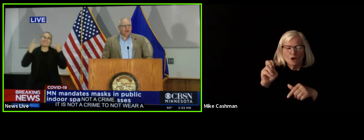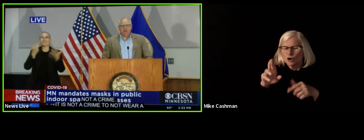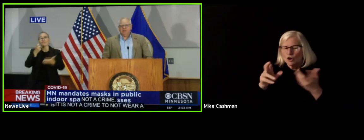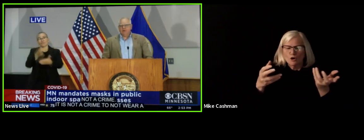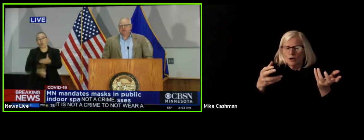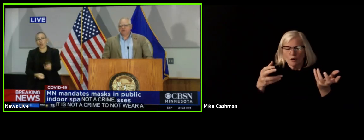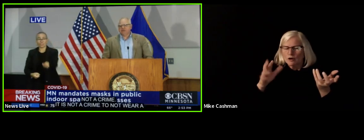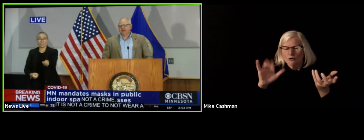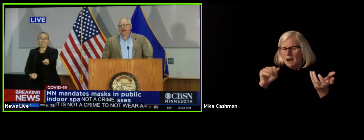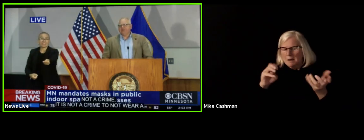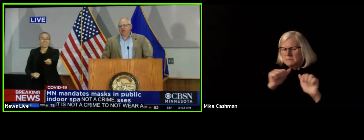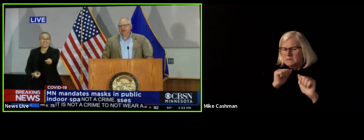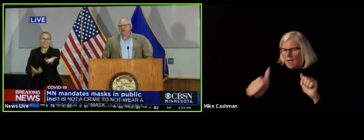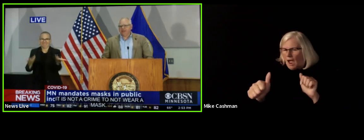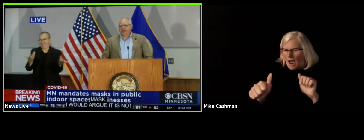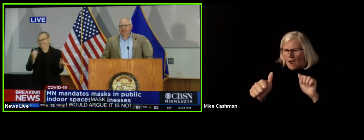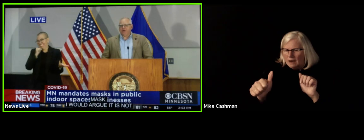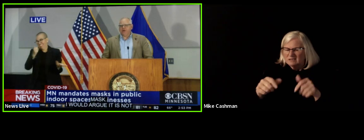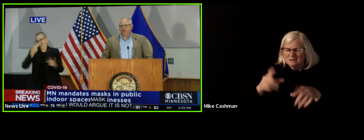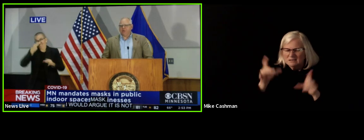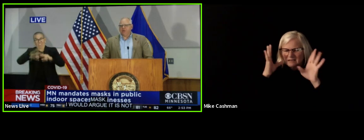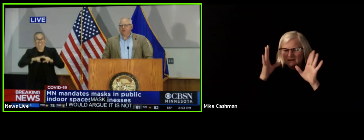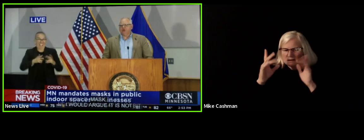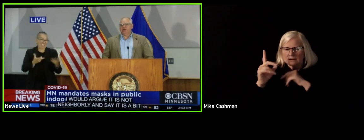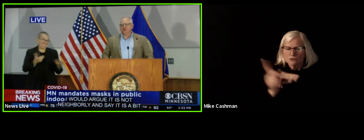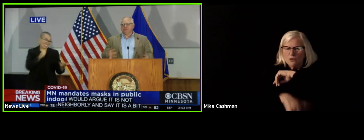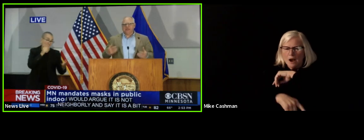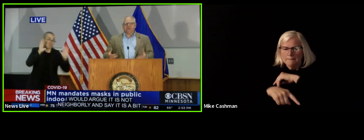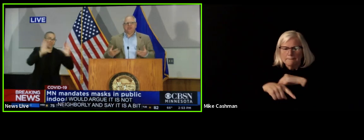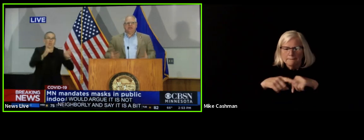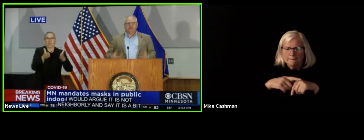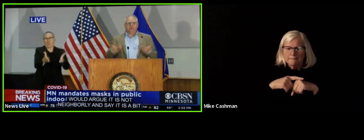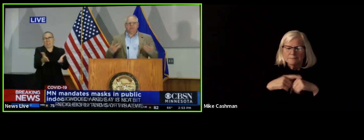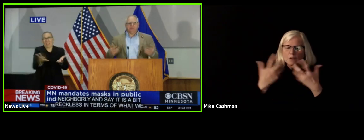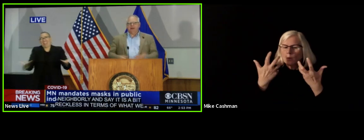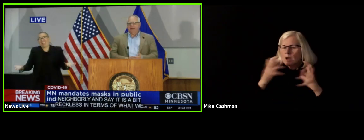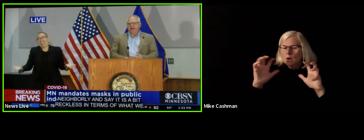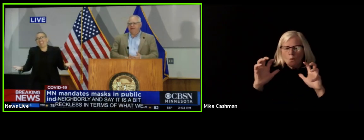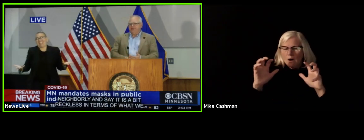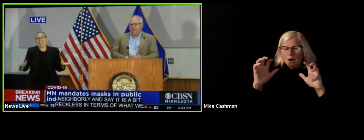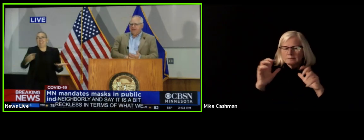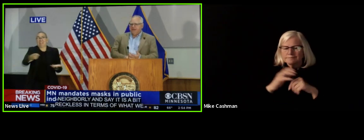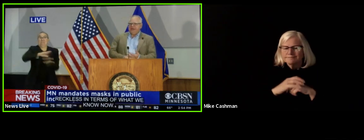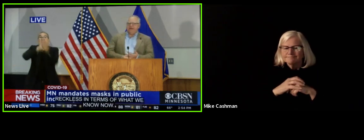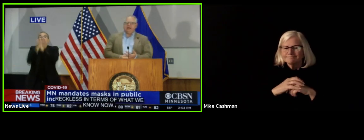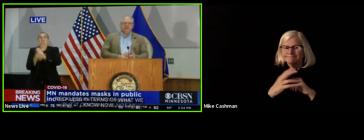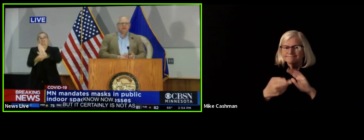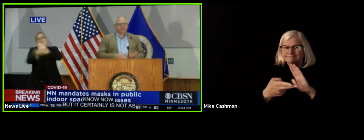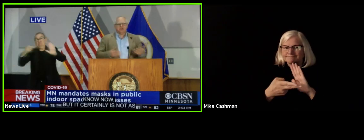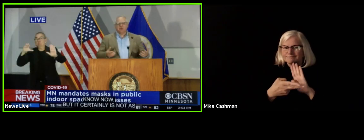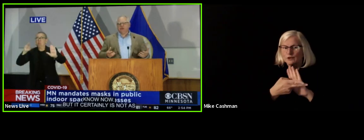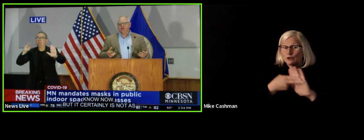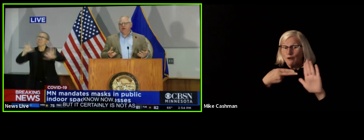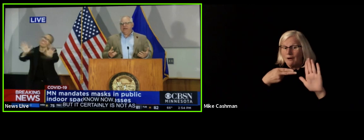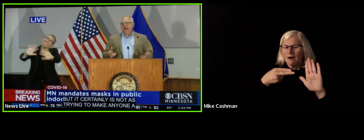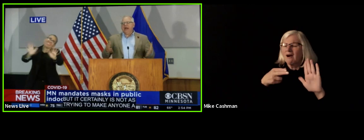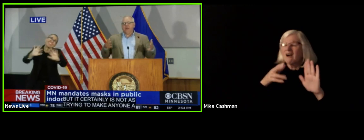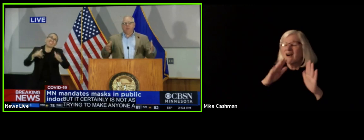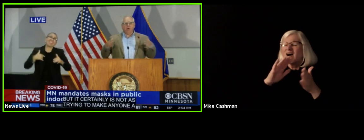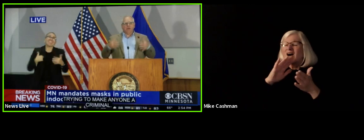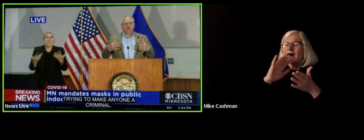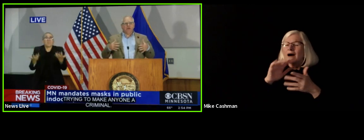now, but we're certainly not trying to make anyone a criminal. What we're trying to do is educate and get people to buy into this. And again, I think the sooner we do it